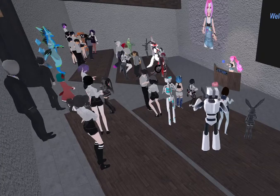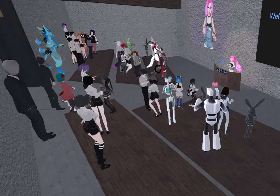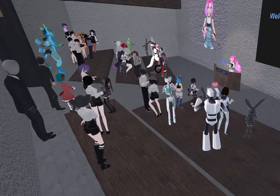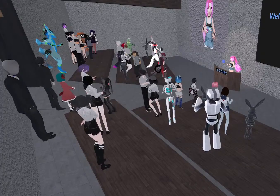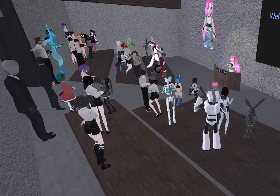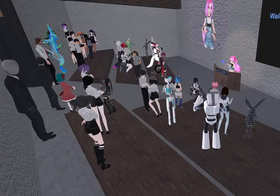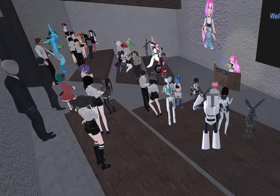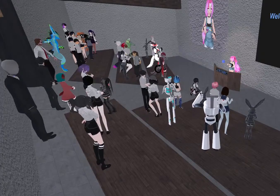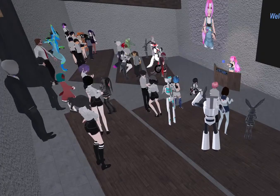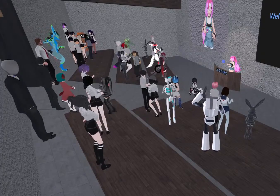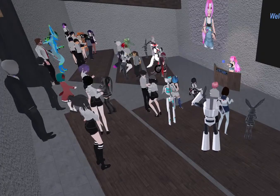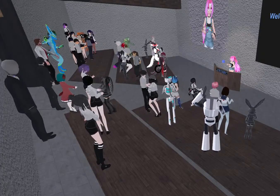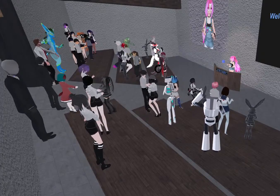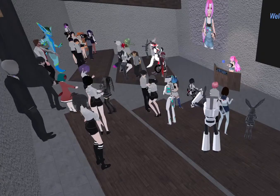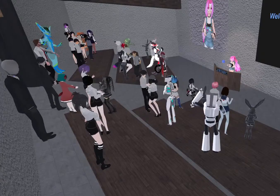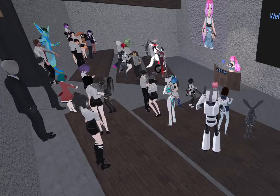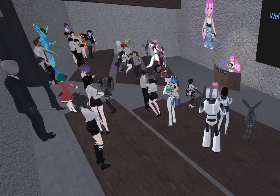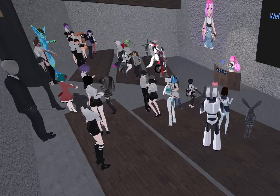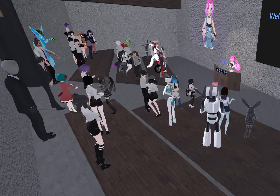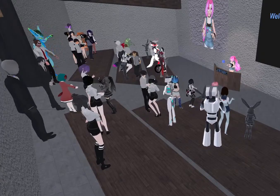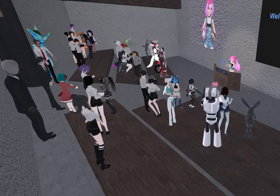Give me a second, please.